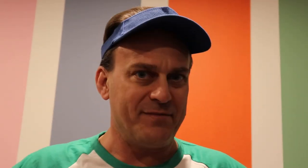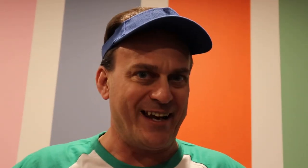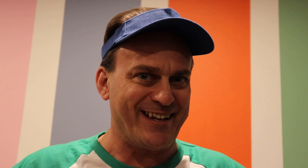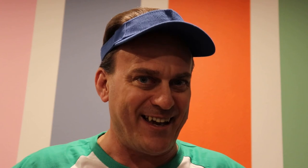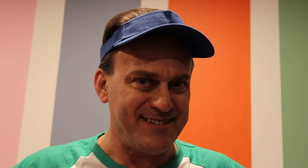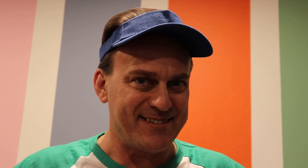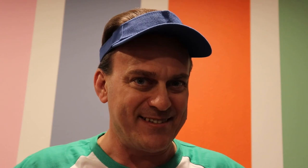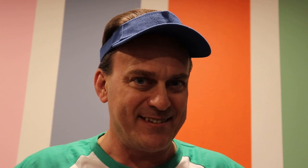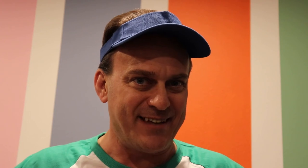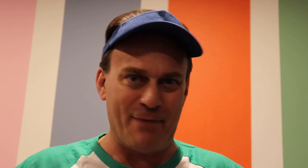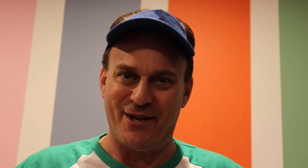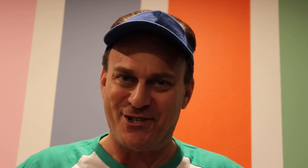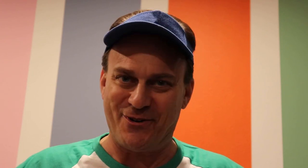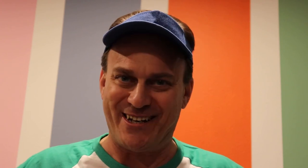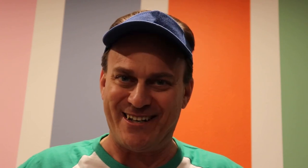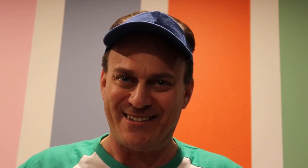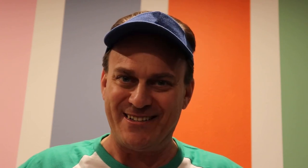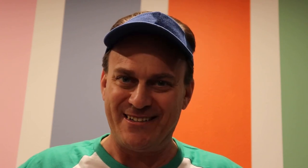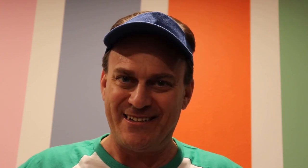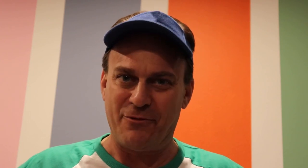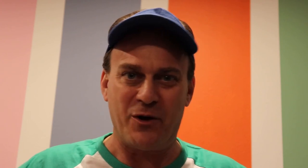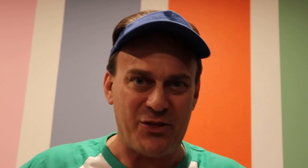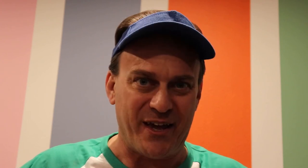Any guess? I bet you know what it is. What do you think?